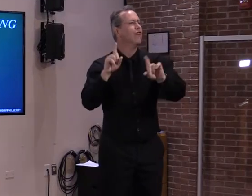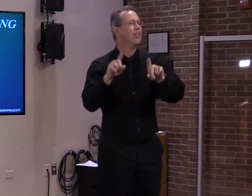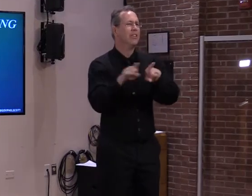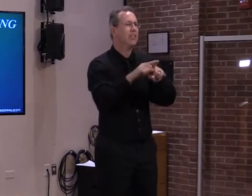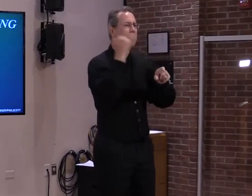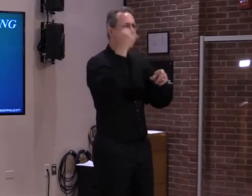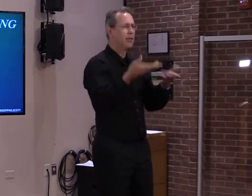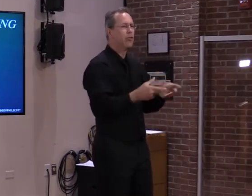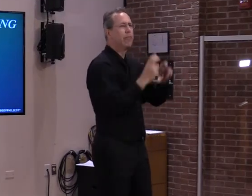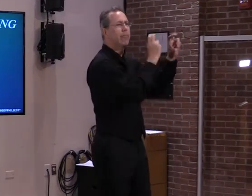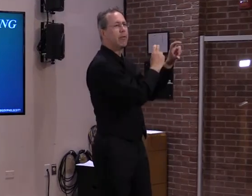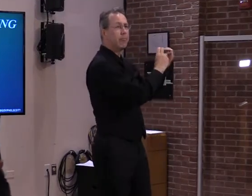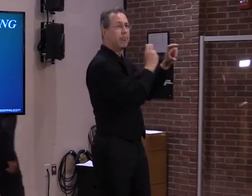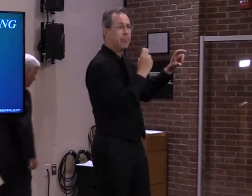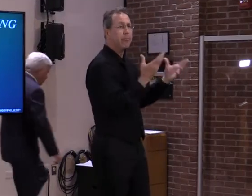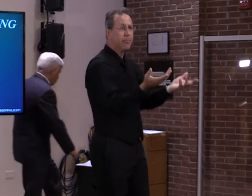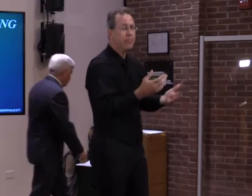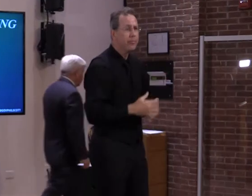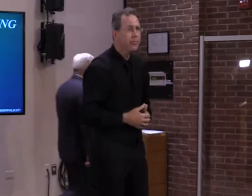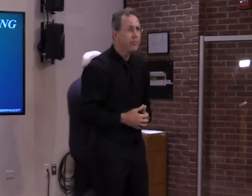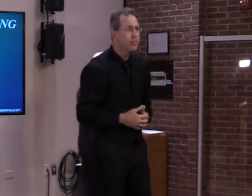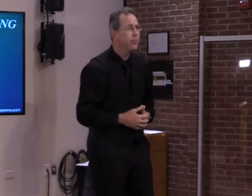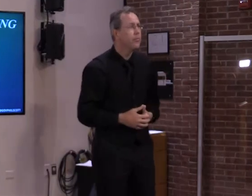And we're gonna come back to Aaron Tanko.